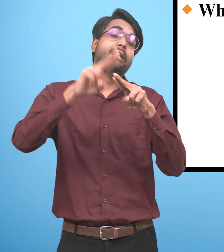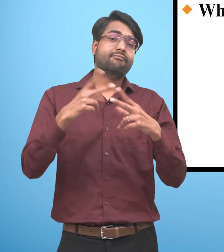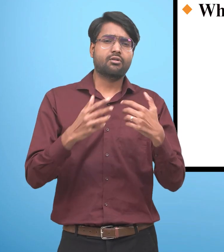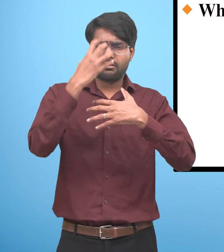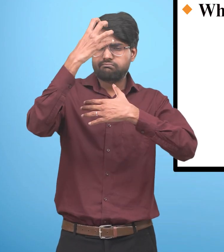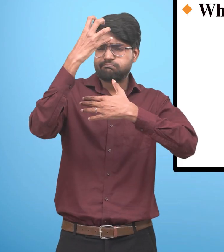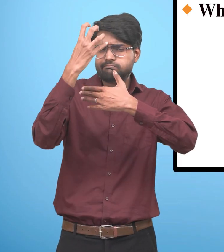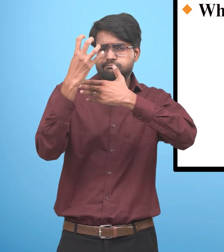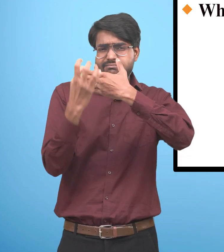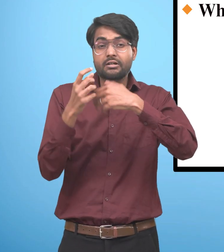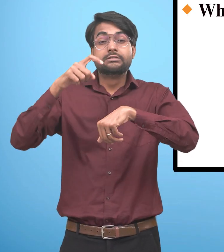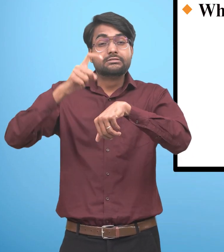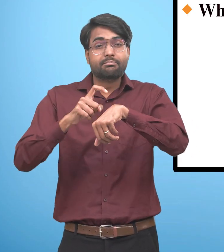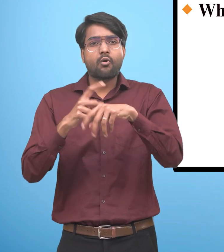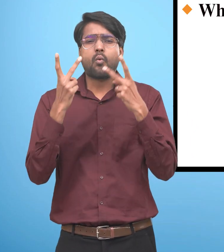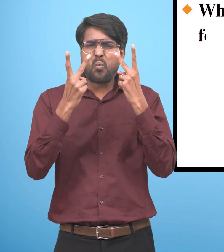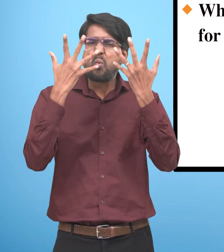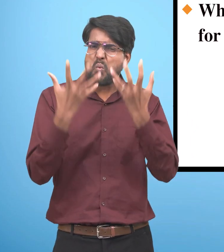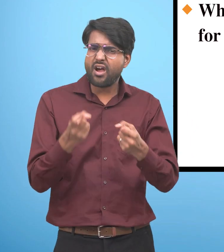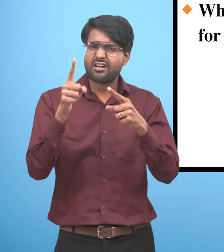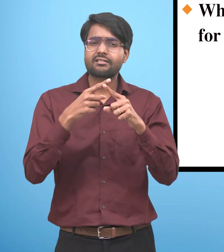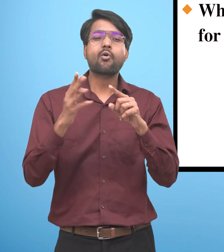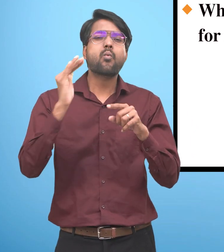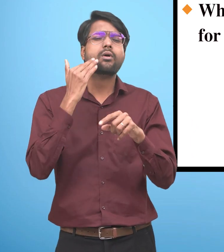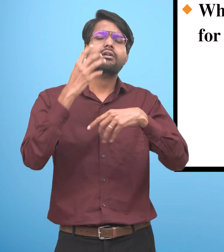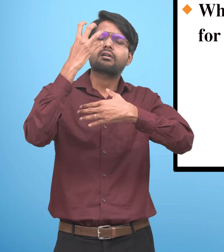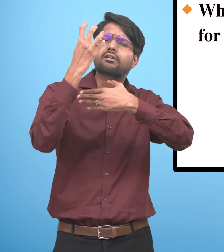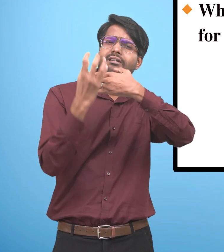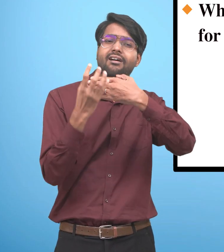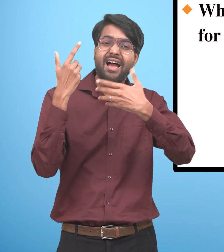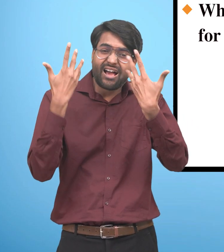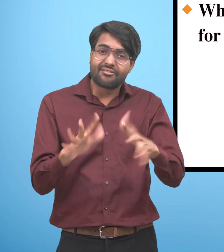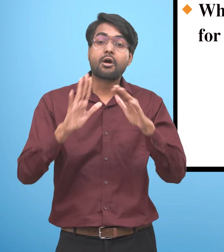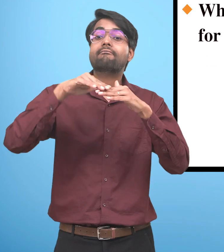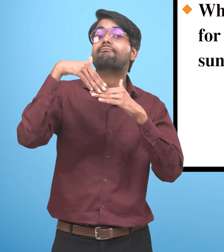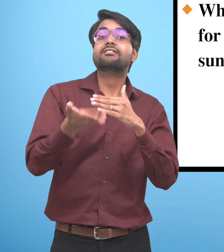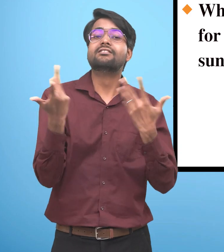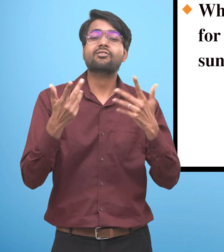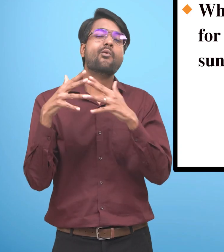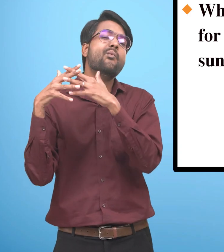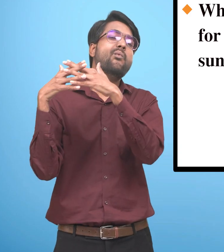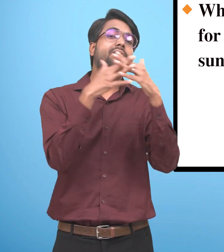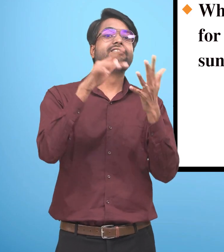When you are viewing it at dusk, look for it near the western direction after sunset.